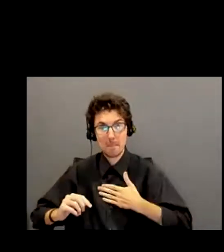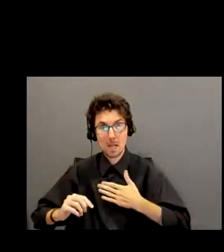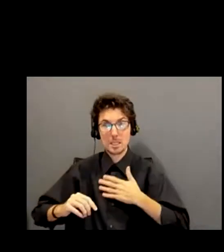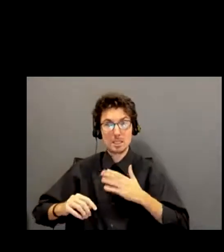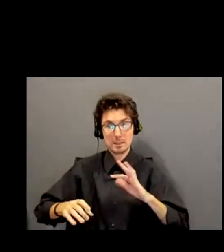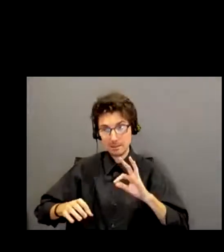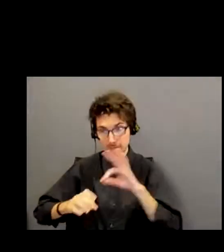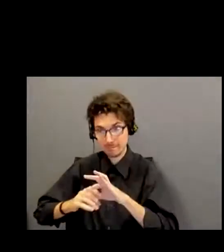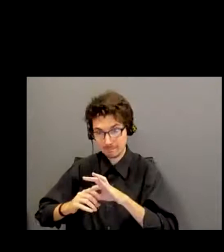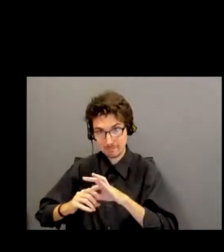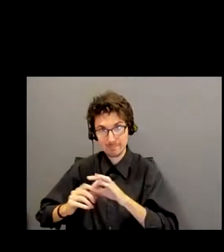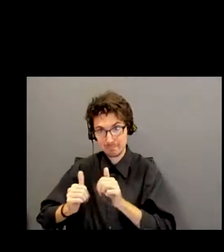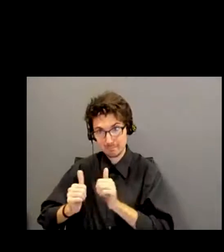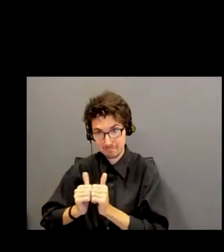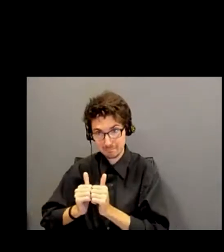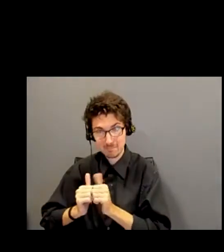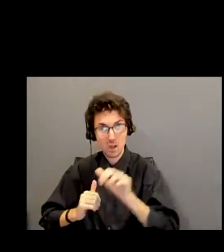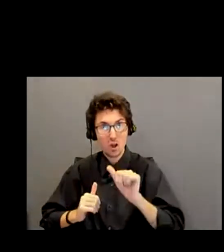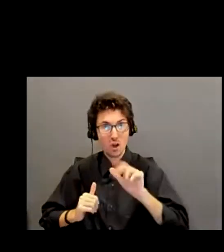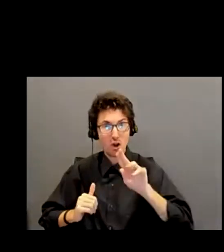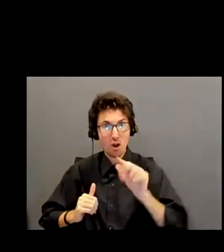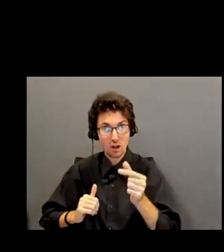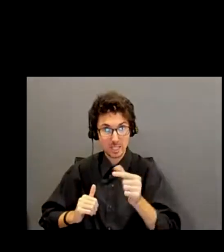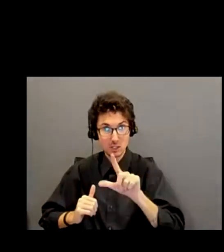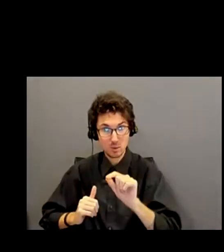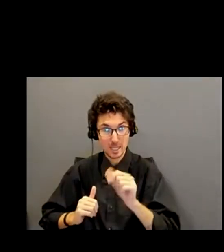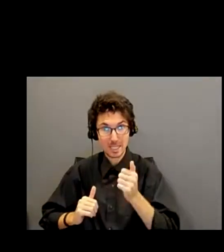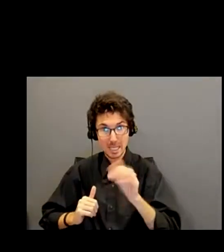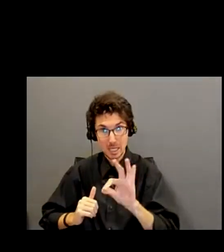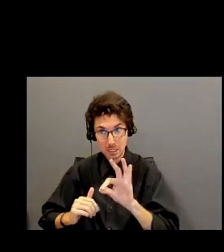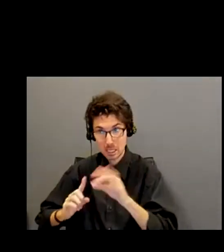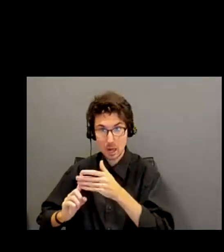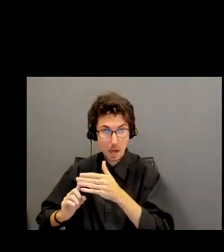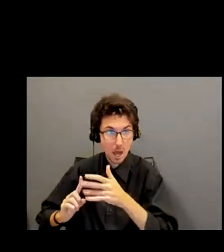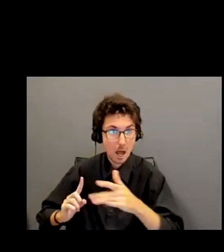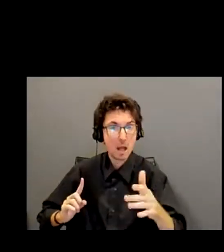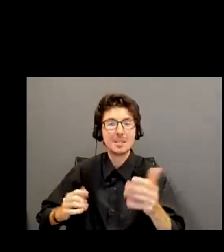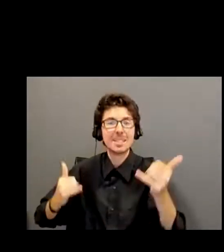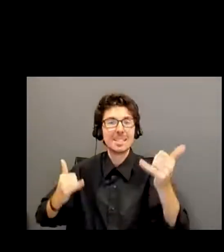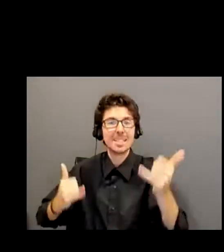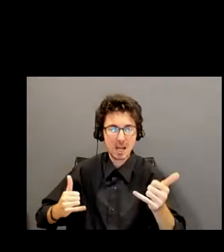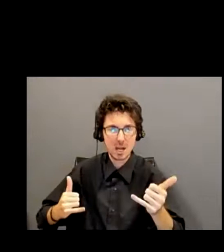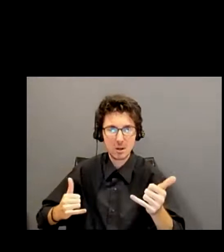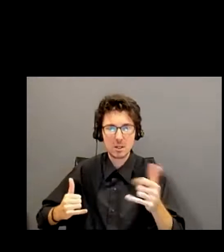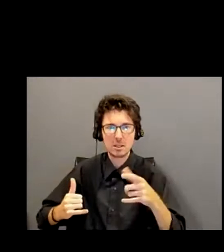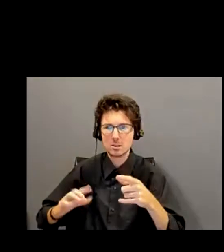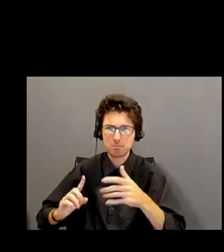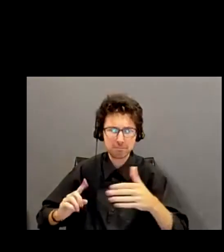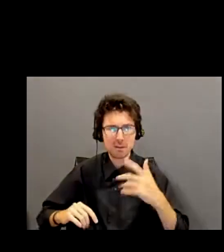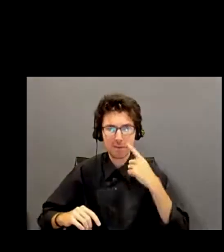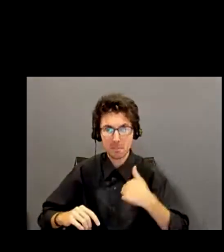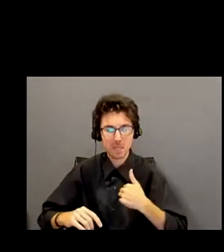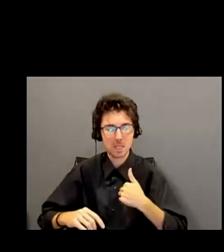candidacy in August 2019 and until now. While this hasn't been a regular